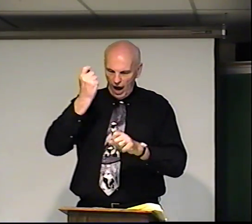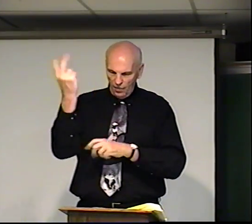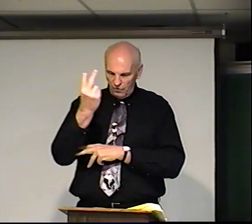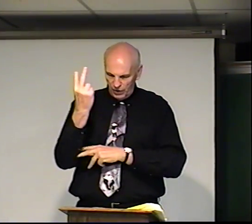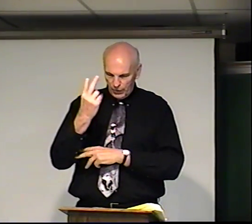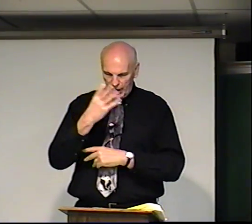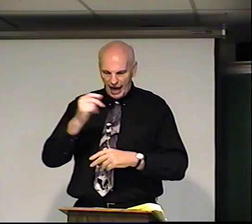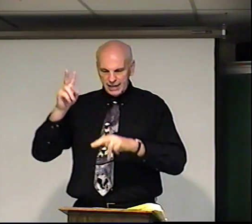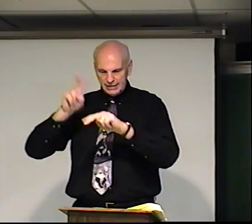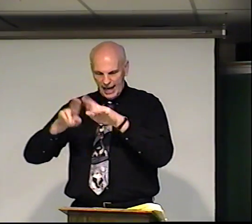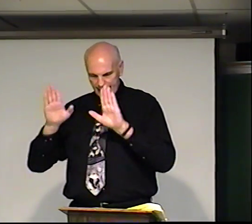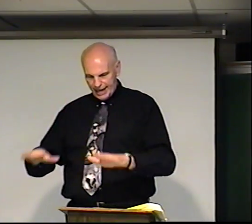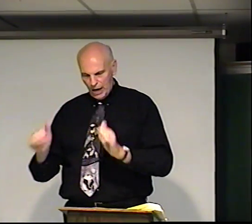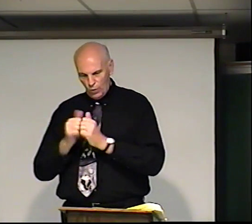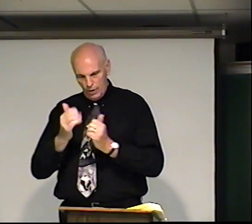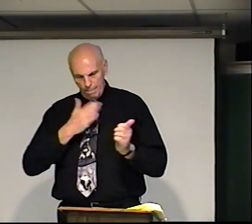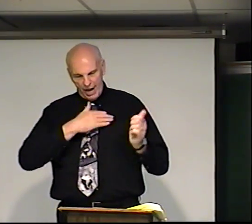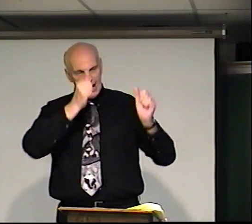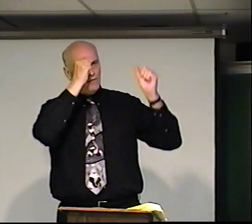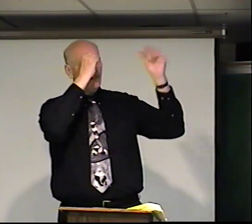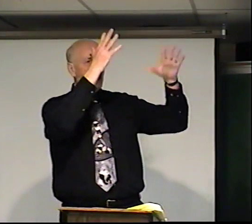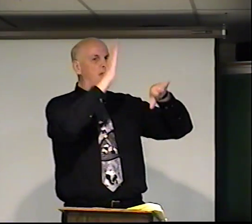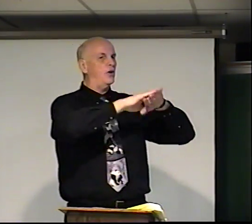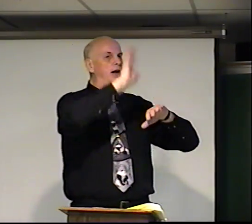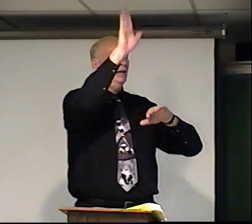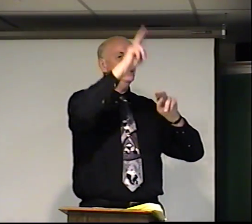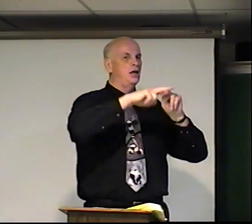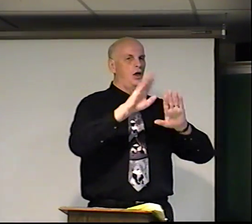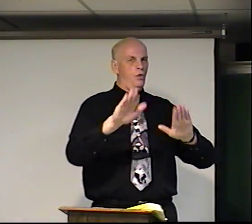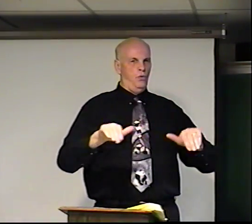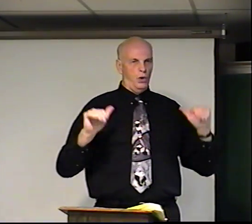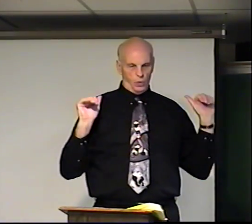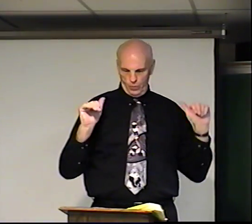won the victory and sat down with my father on his throne.